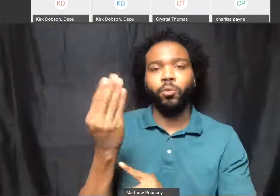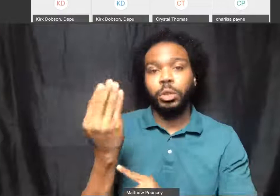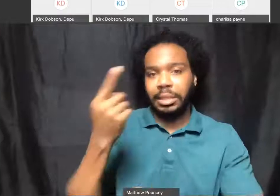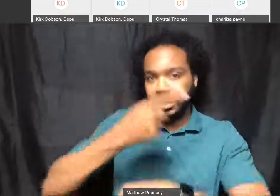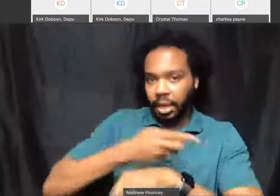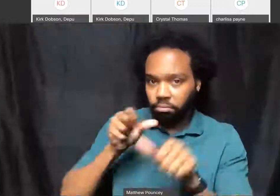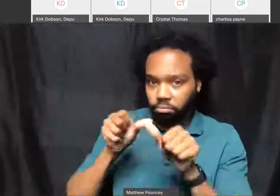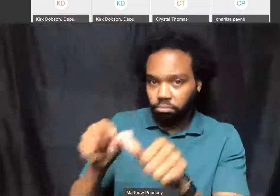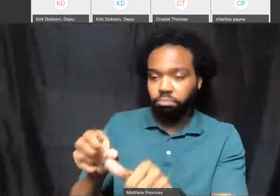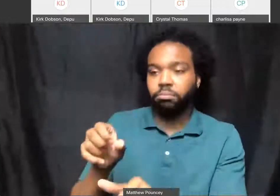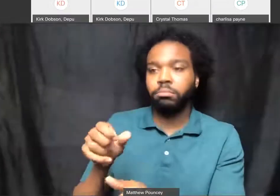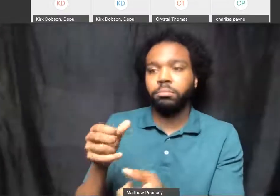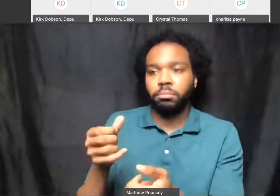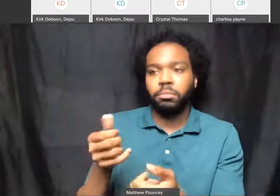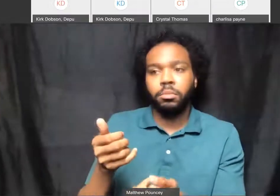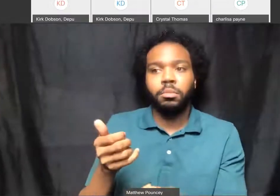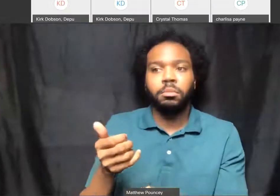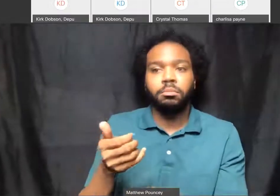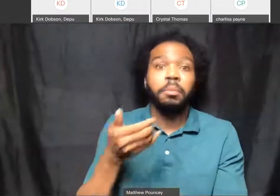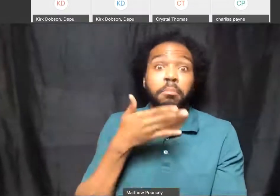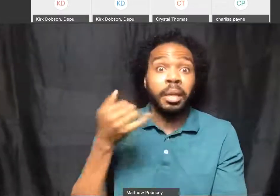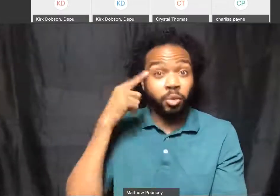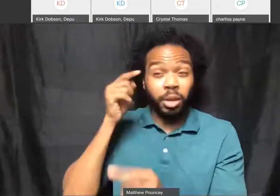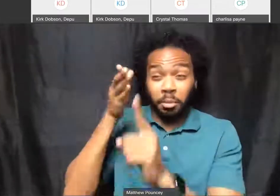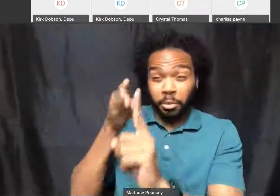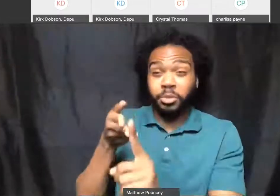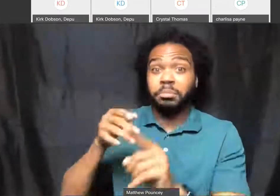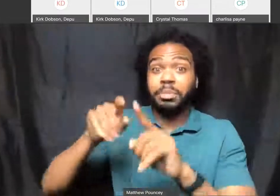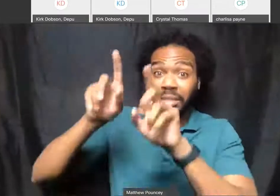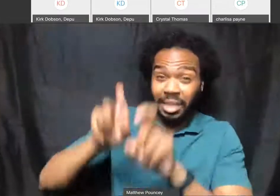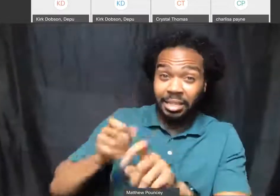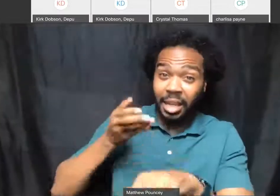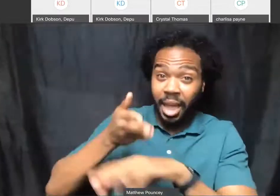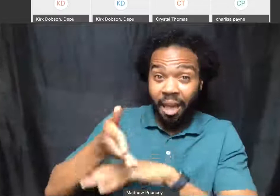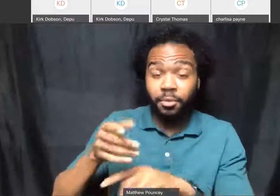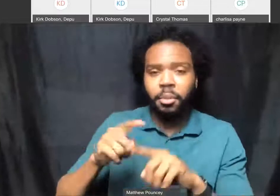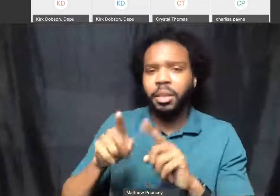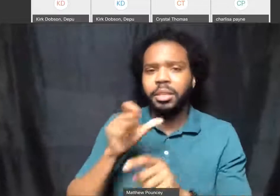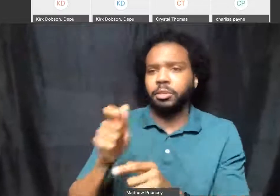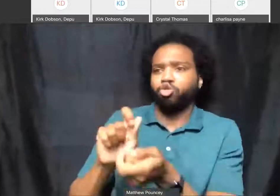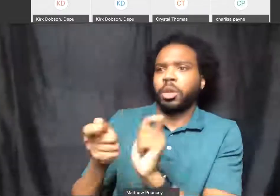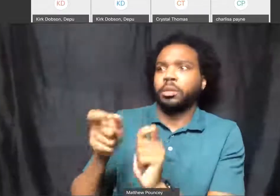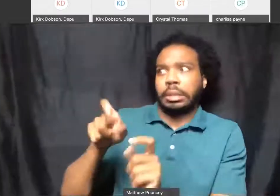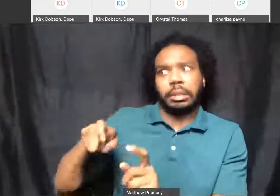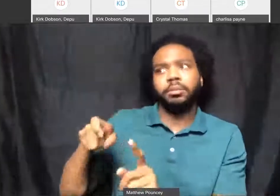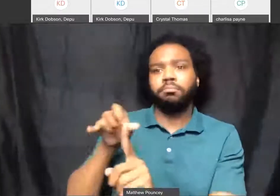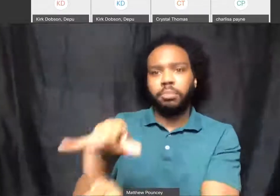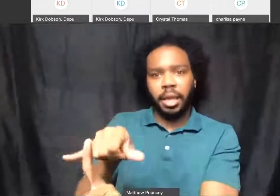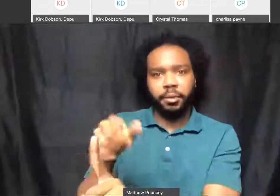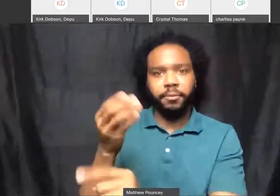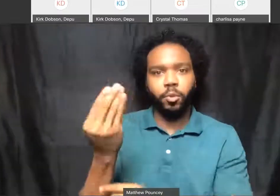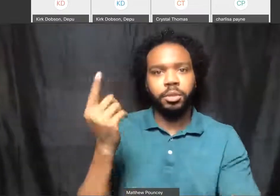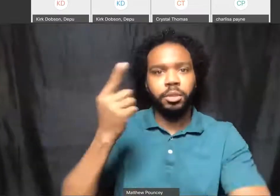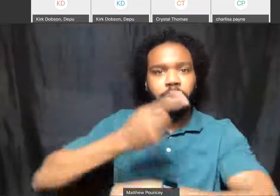helpful for that person to be tested, but that doesn't change the need for the person to self-quarantine for 14 days if there's been an